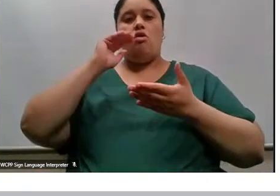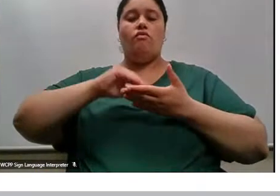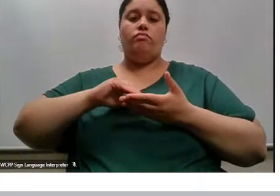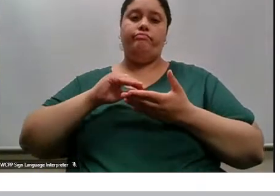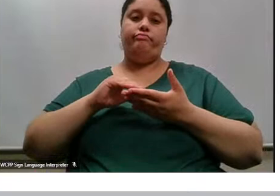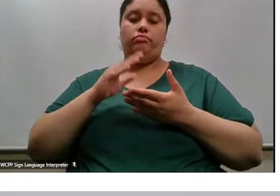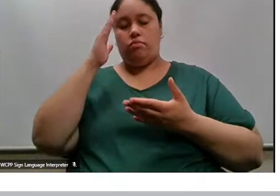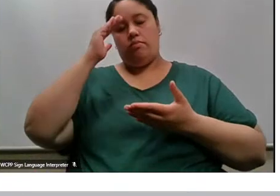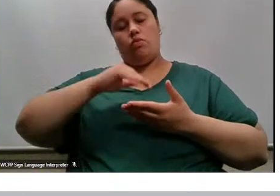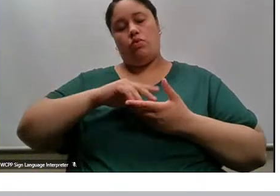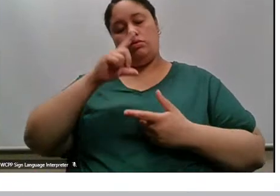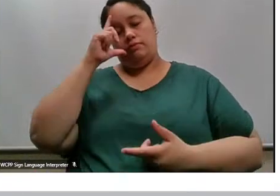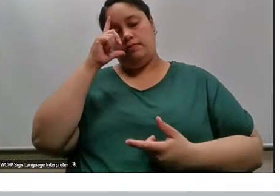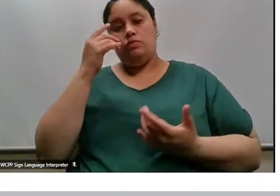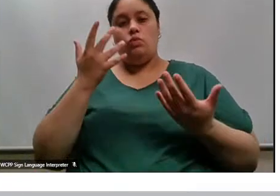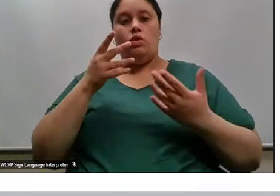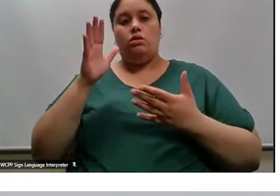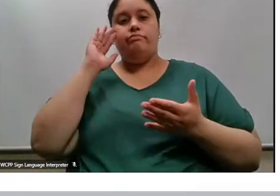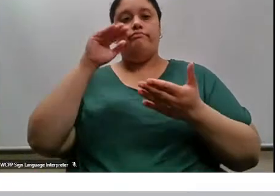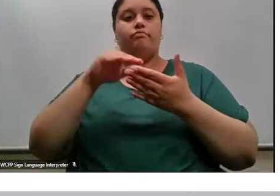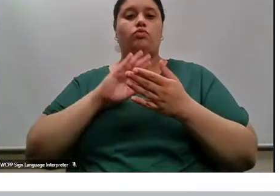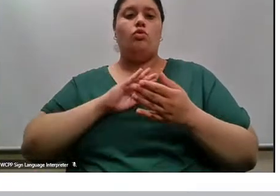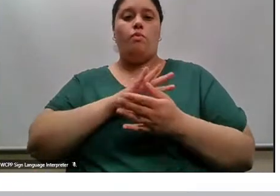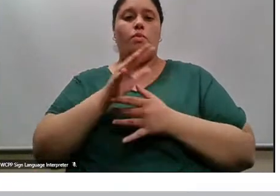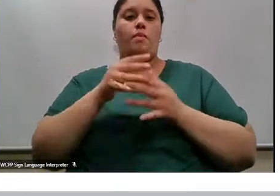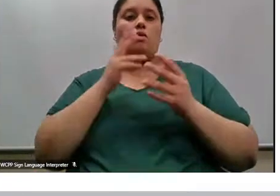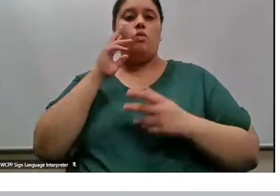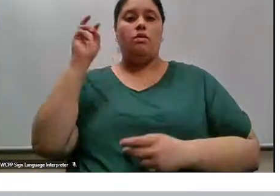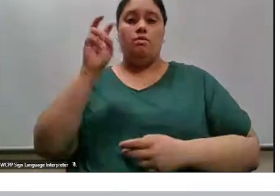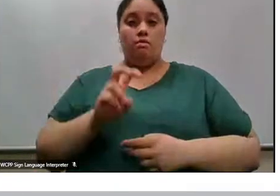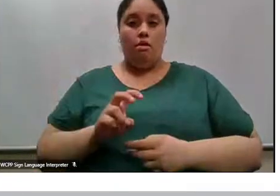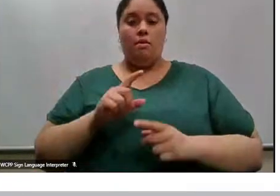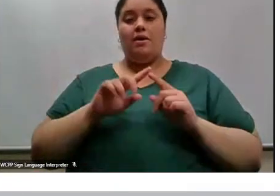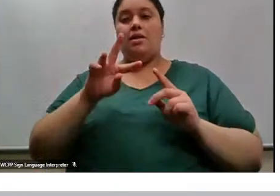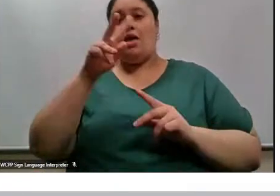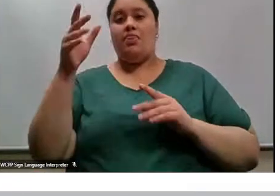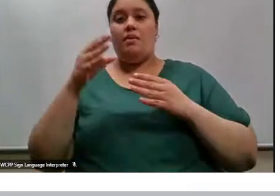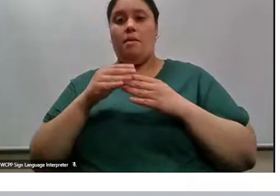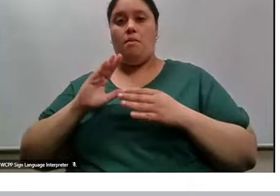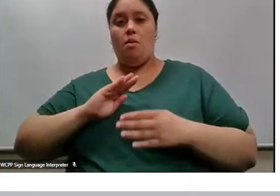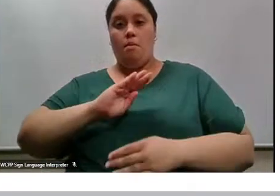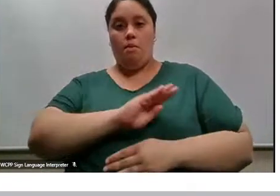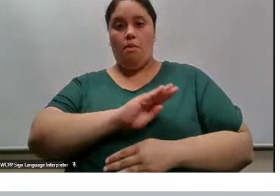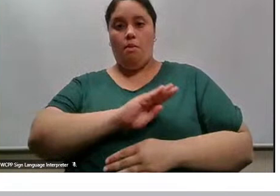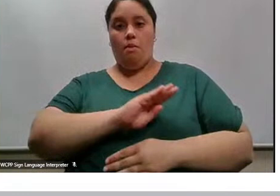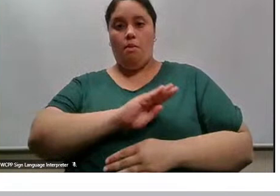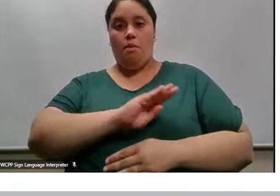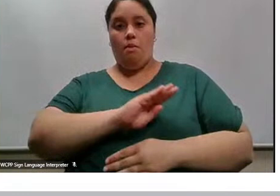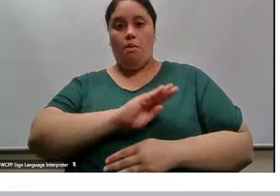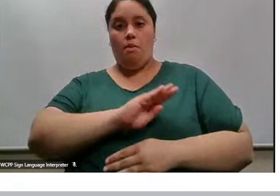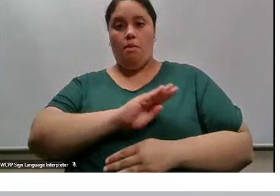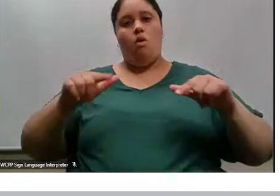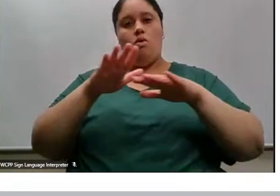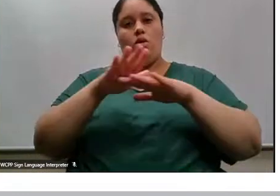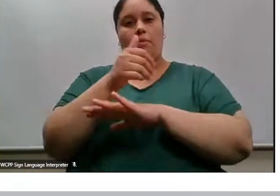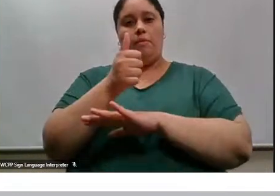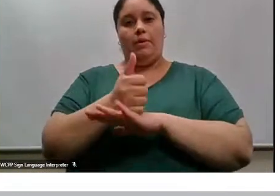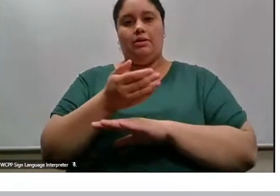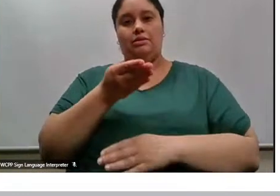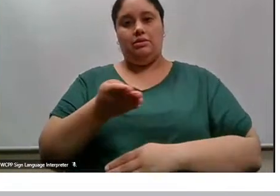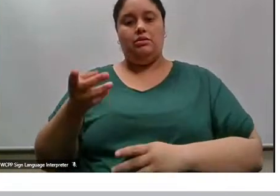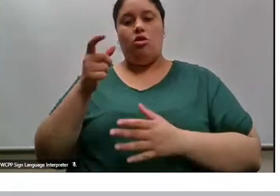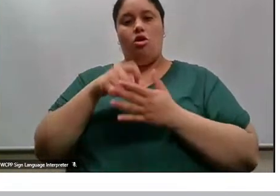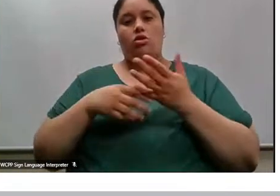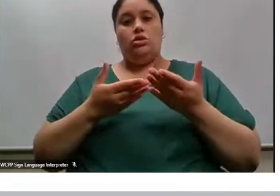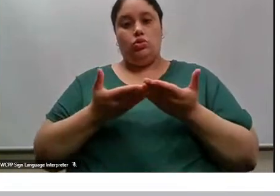accommodation to attend to board matters when he comes here, whereas other members of the board are all locally based. And that was, it's those